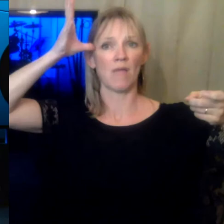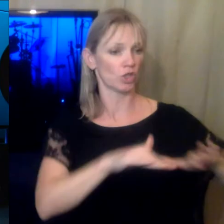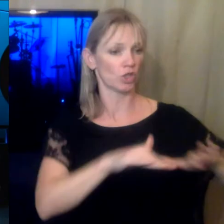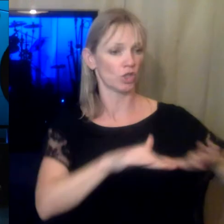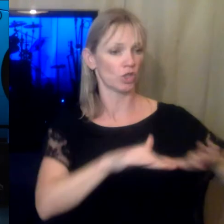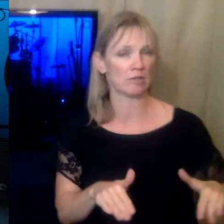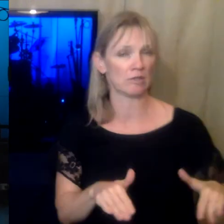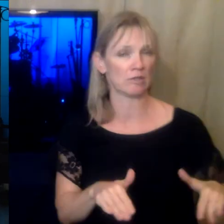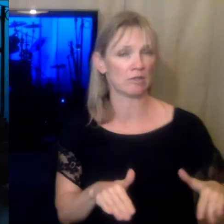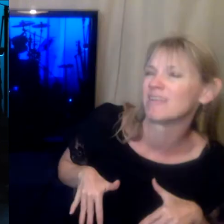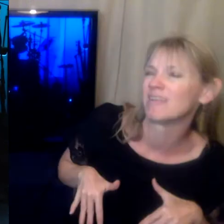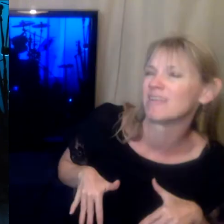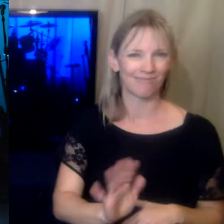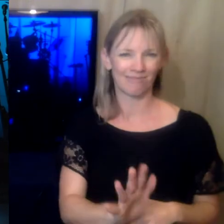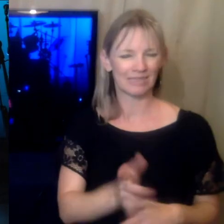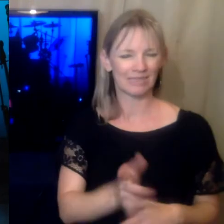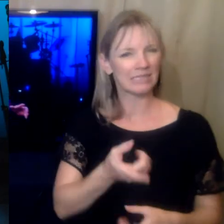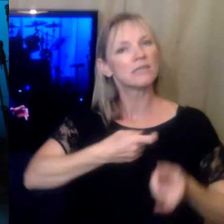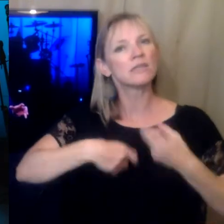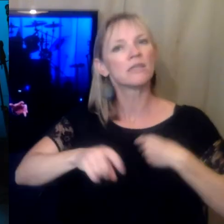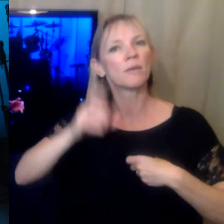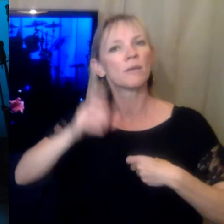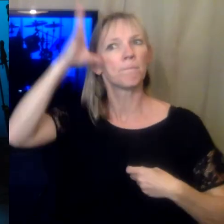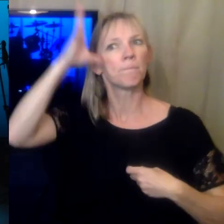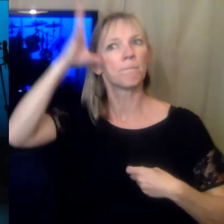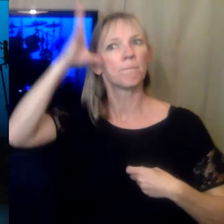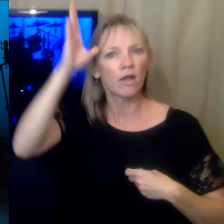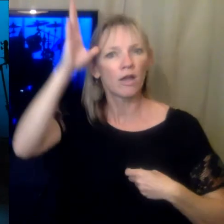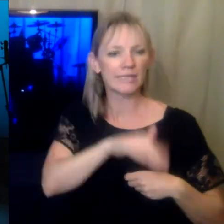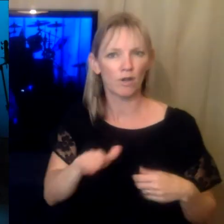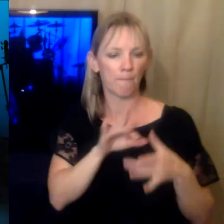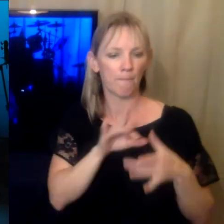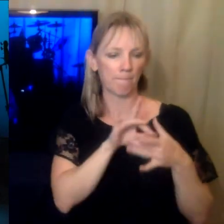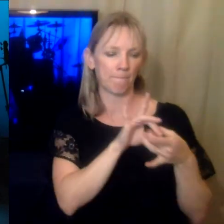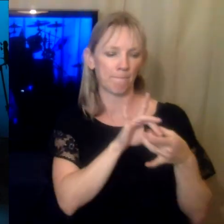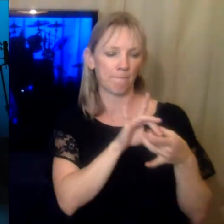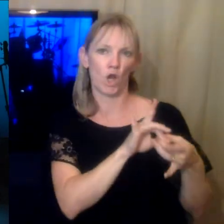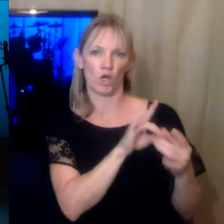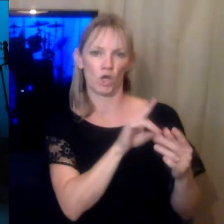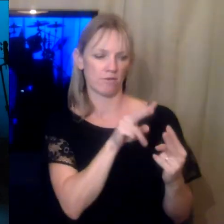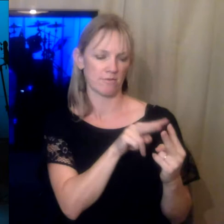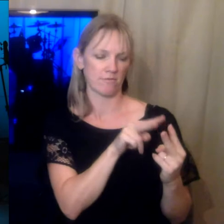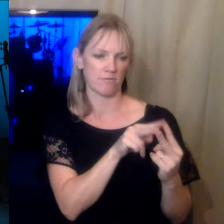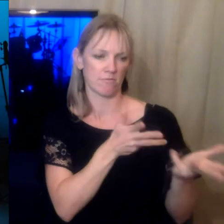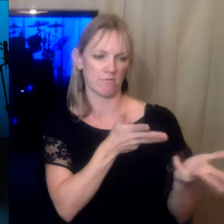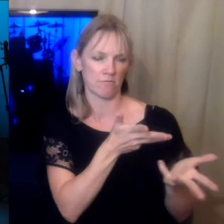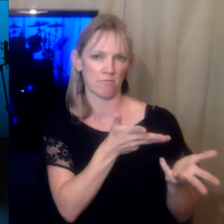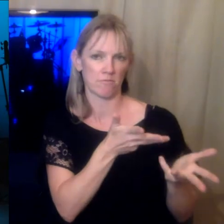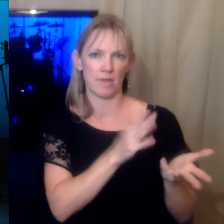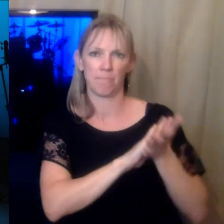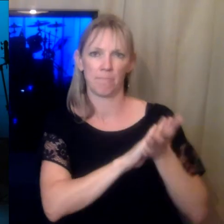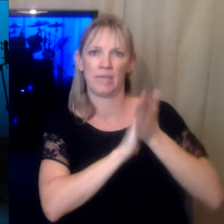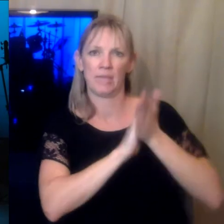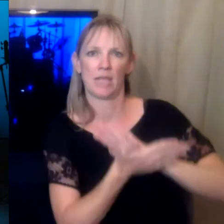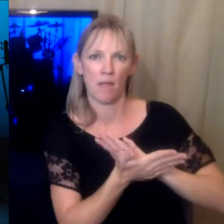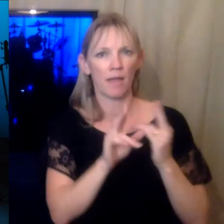parents and children are partners in becoming, partners in growth,